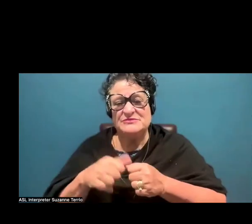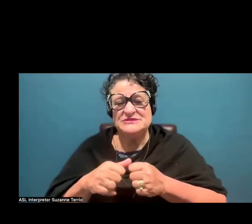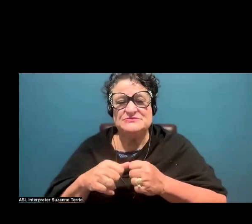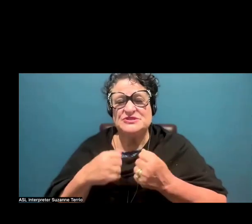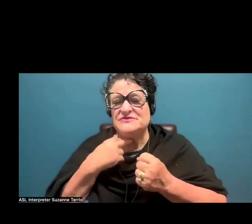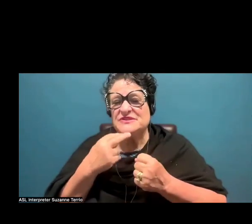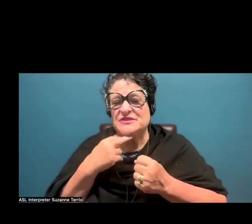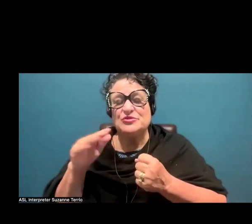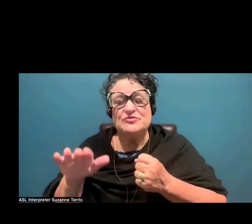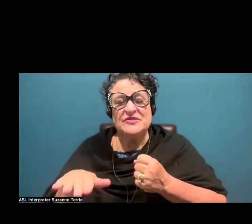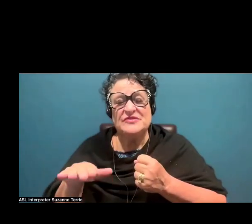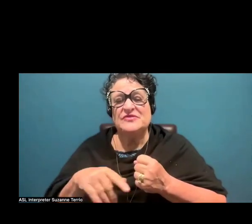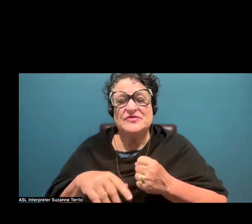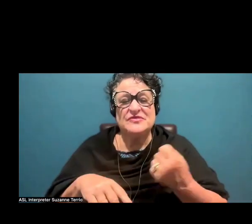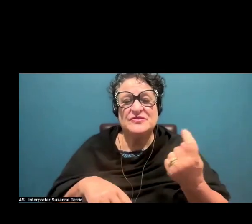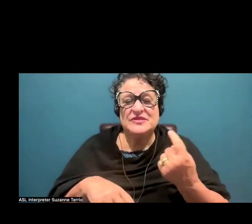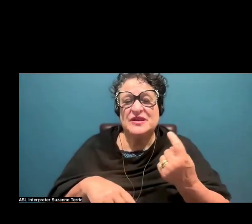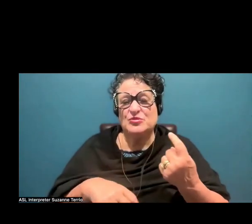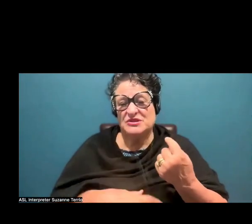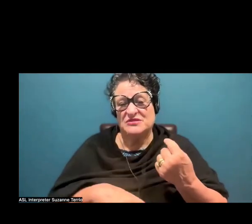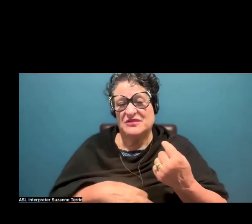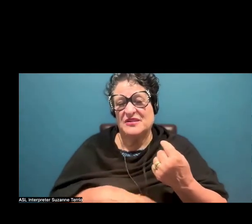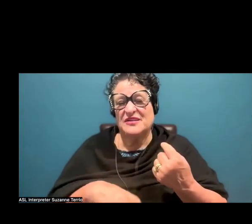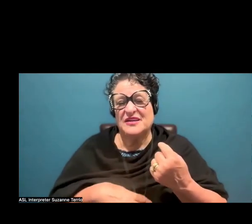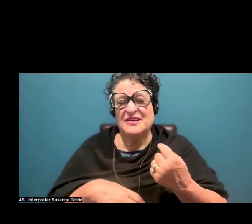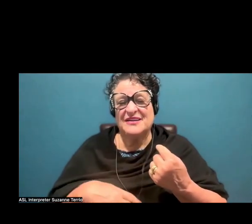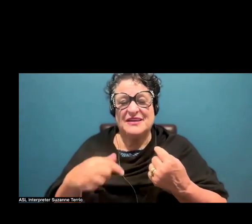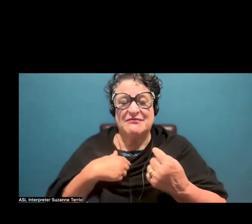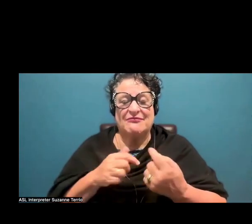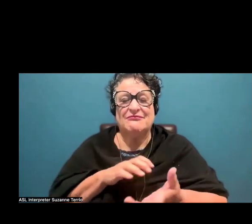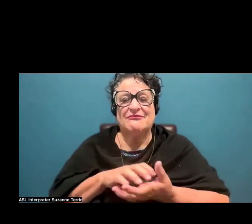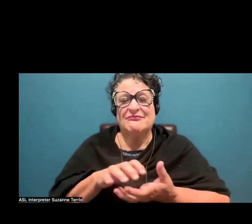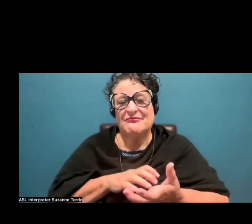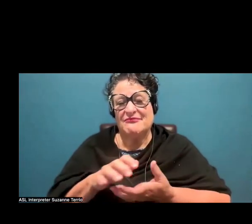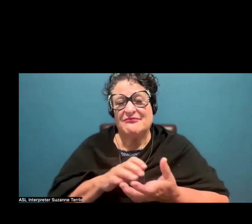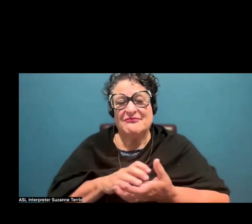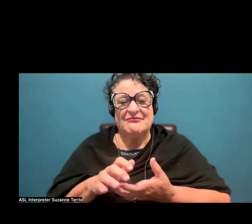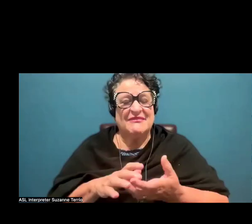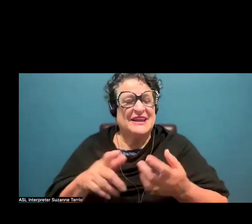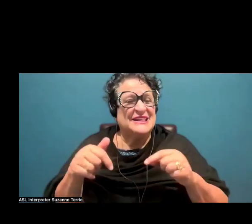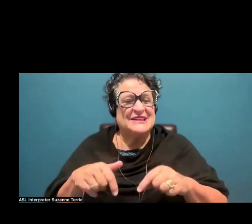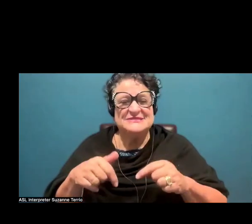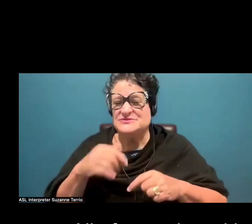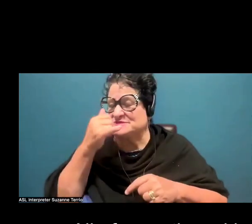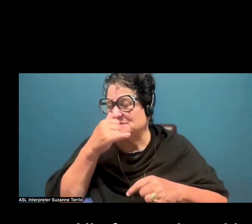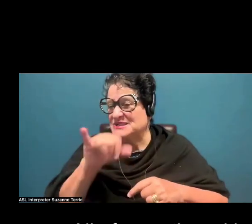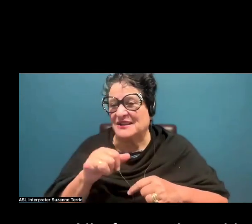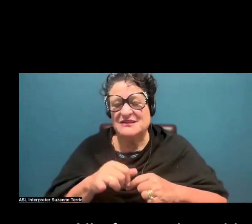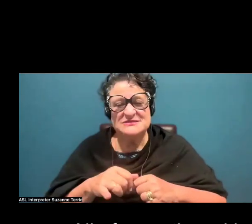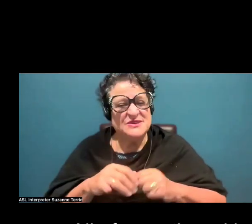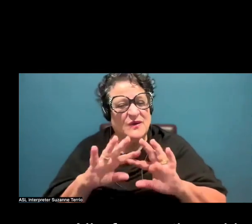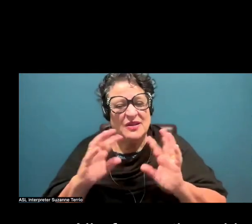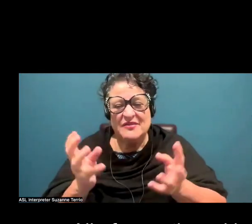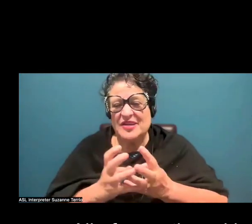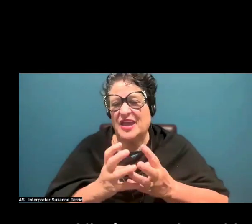down. Behind me, someone's stomach growls. I almost burst out laughing. This is just so ridiculous. All of us gathered